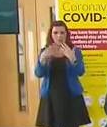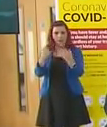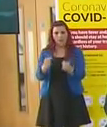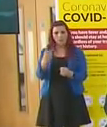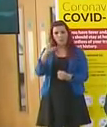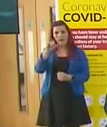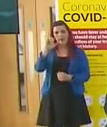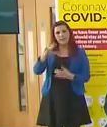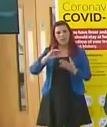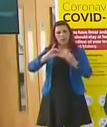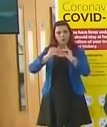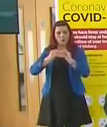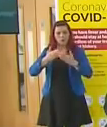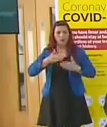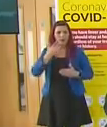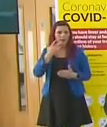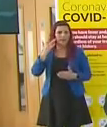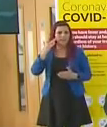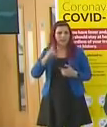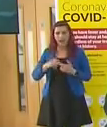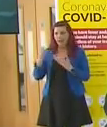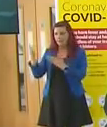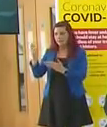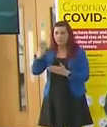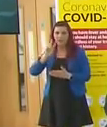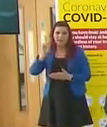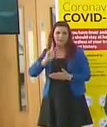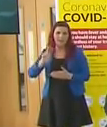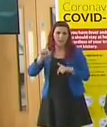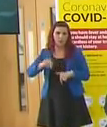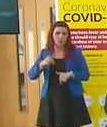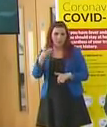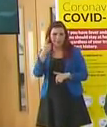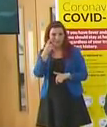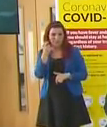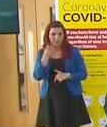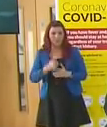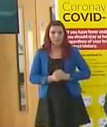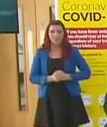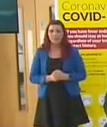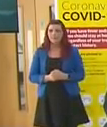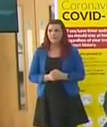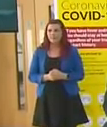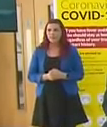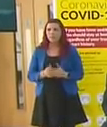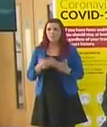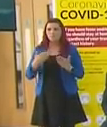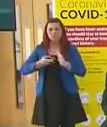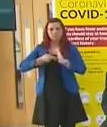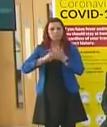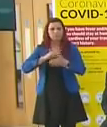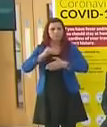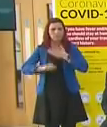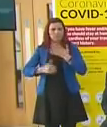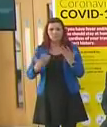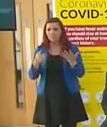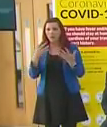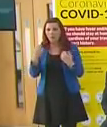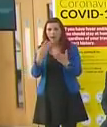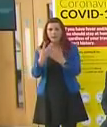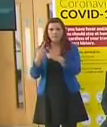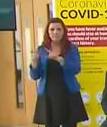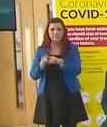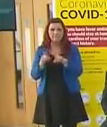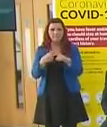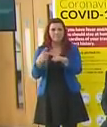Sign interpreters. We have Lisa and Vanessa, who you'll see in a little while. So the format for today, as usual, we have a number of speakers.